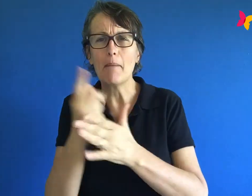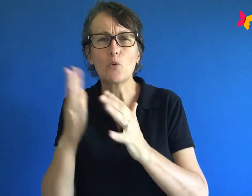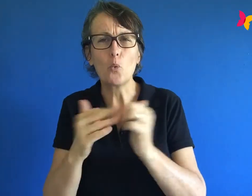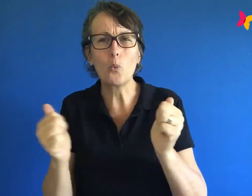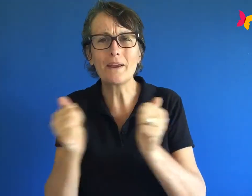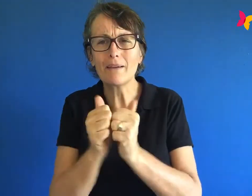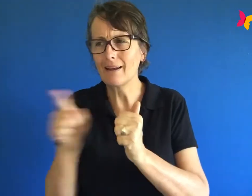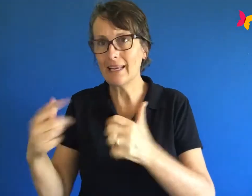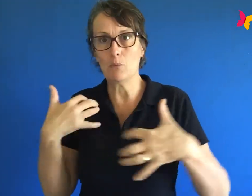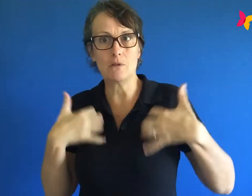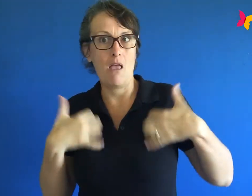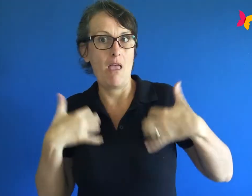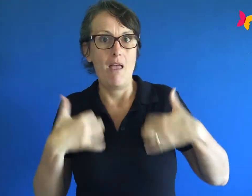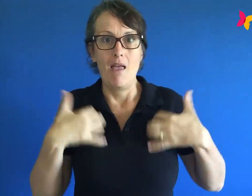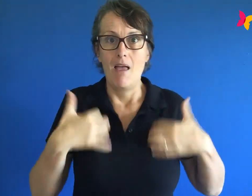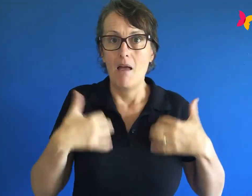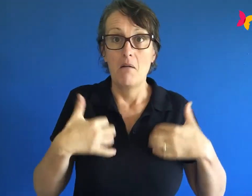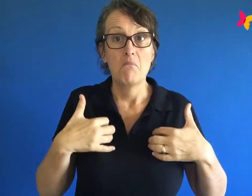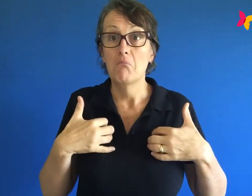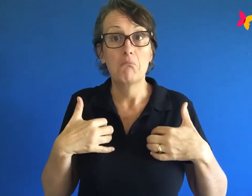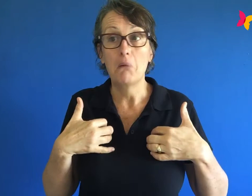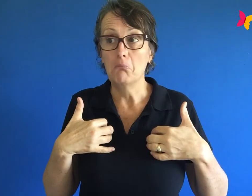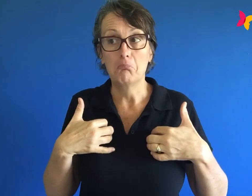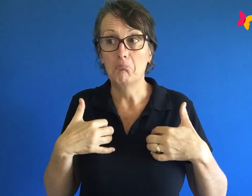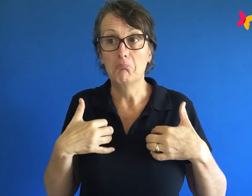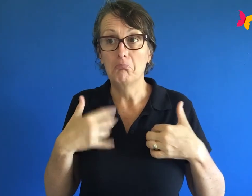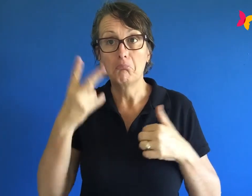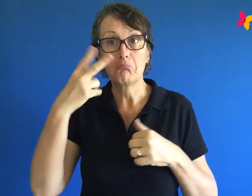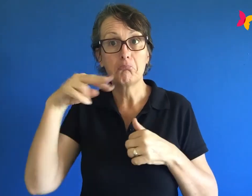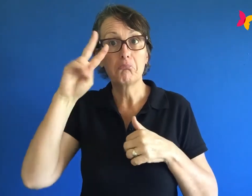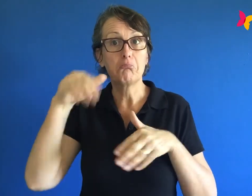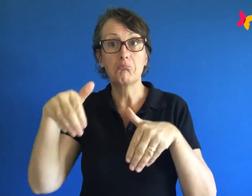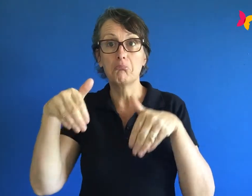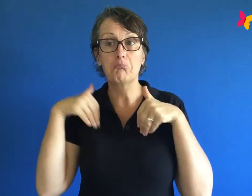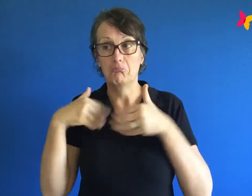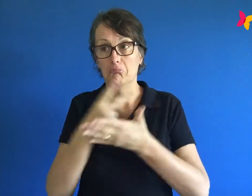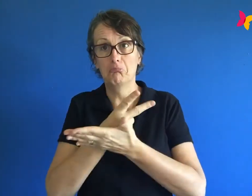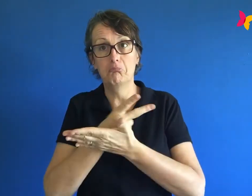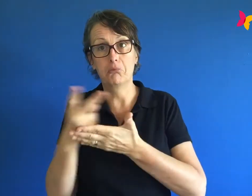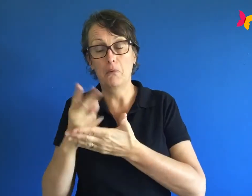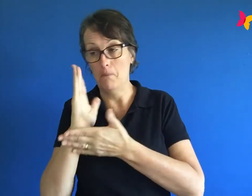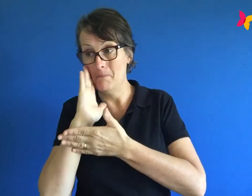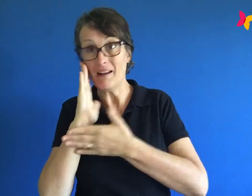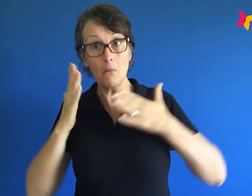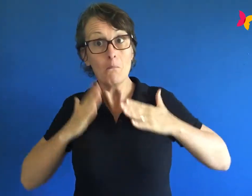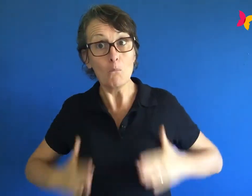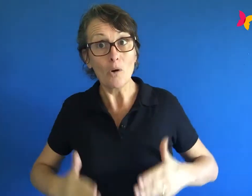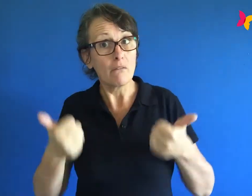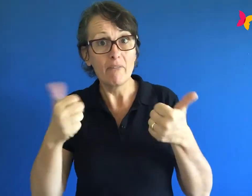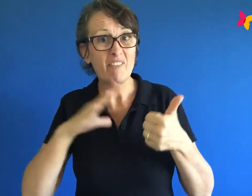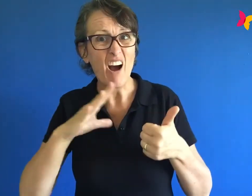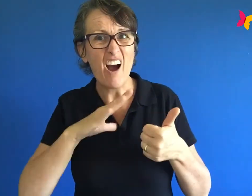to, and he just was like, there was nothing wrong with him physically, but he